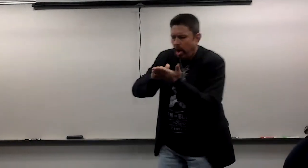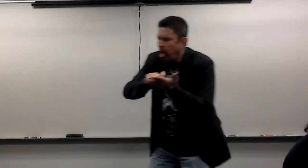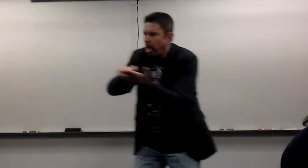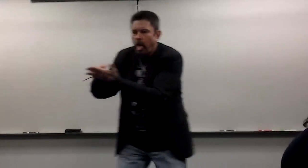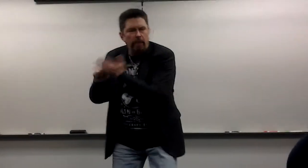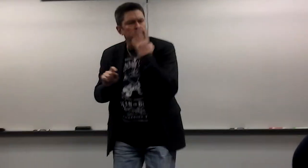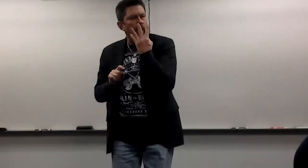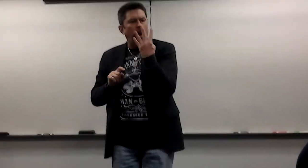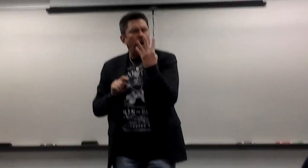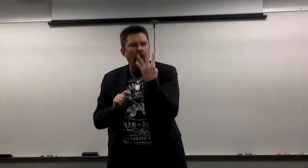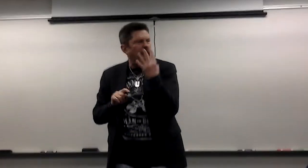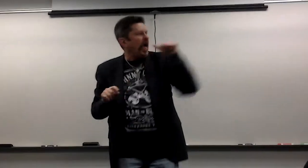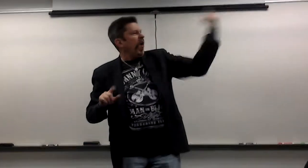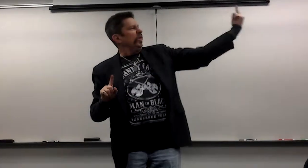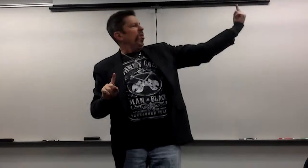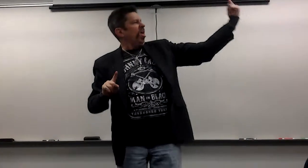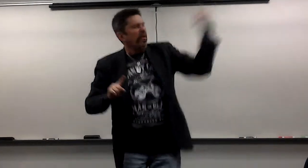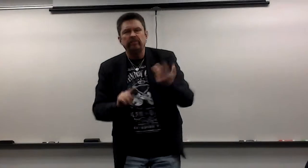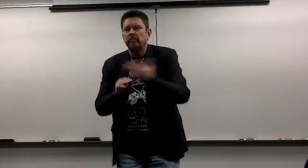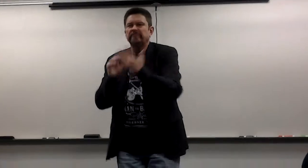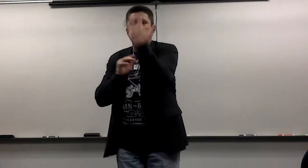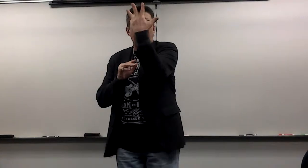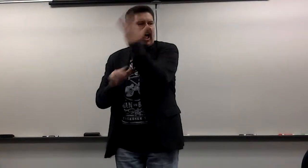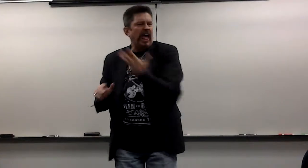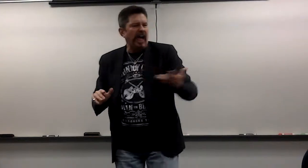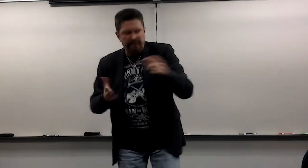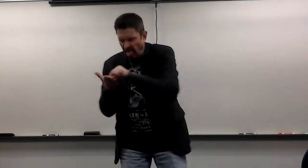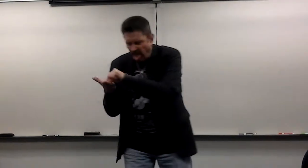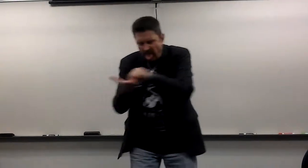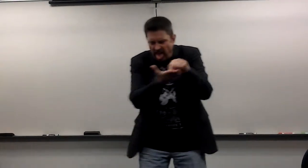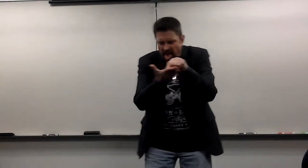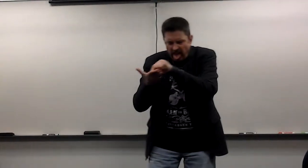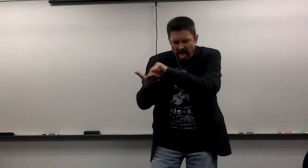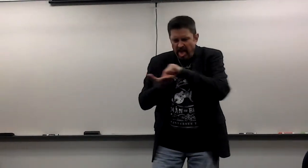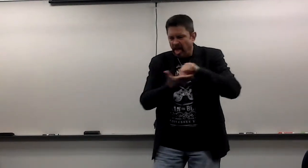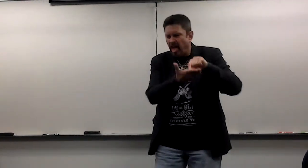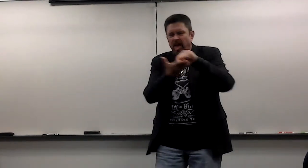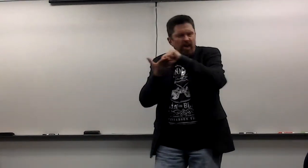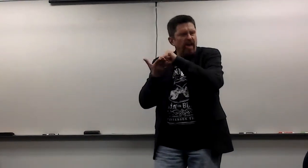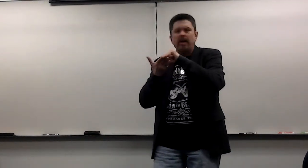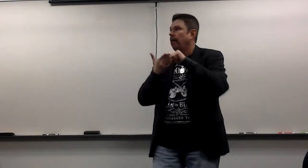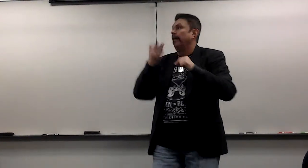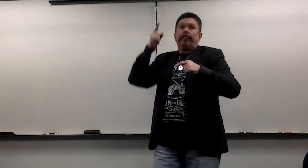So they kept writing back and forth. 4 people and 5 people came. They were writing back and forth.